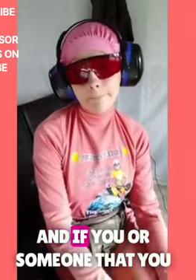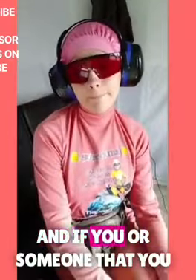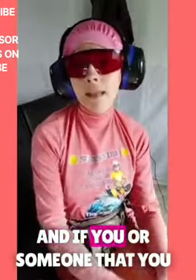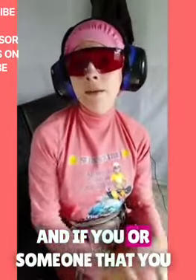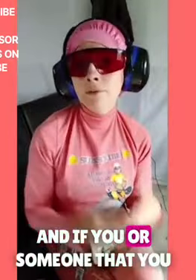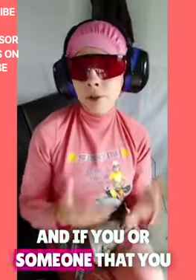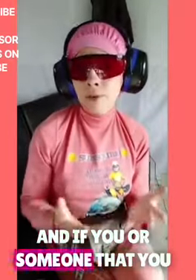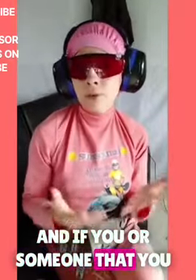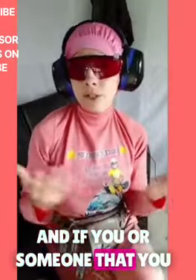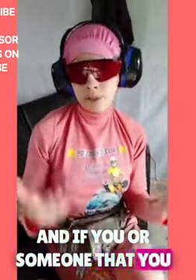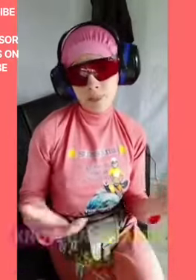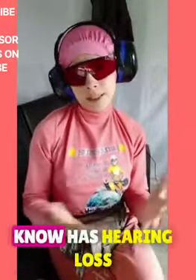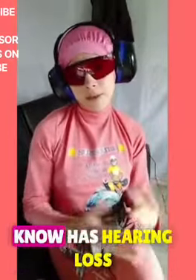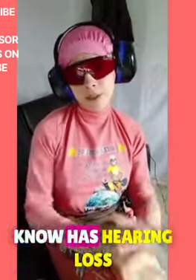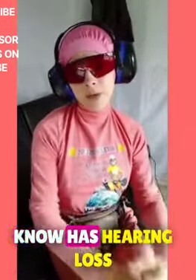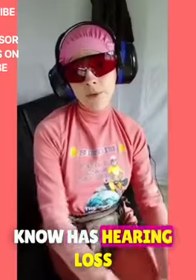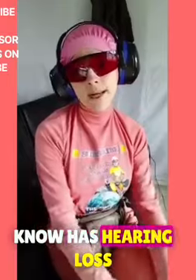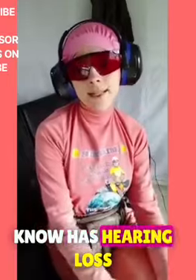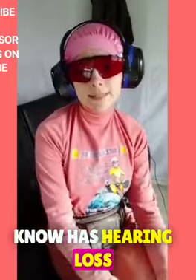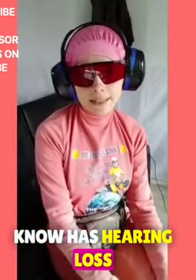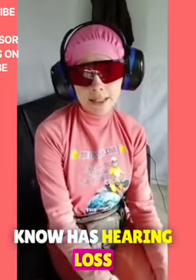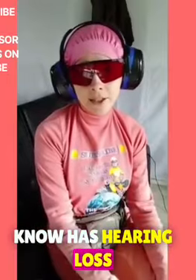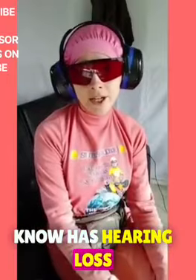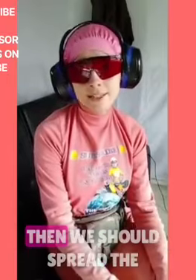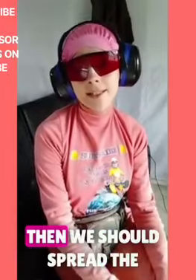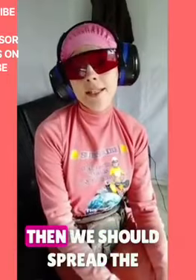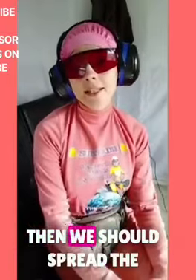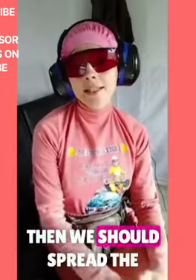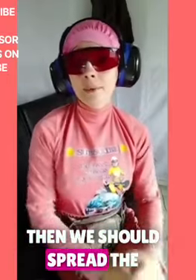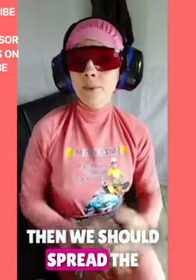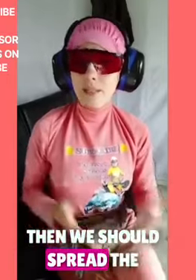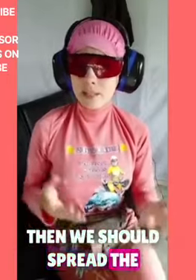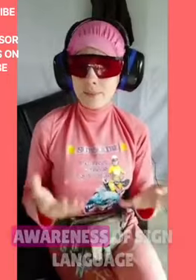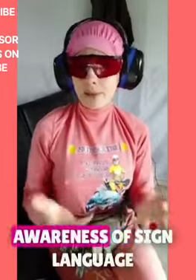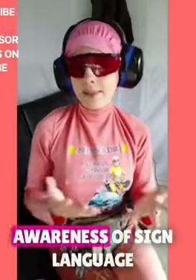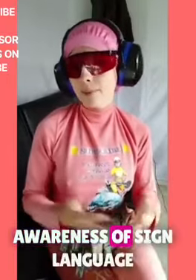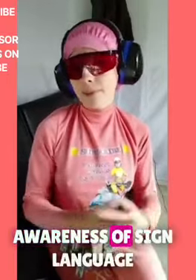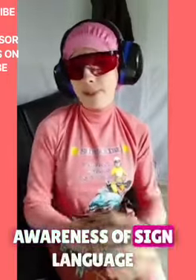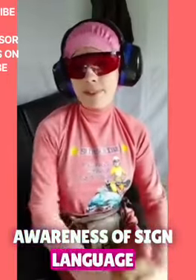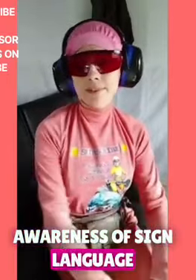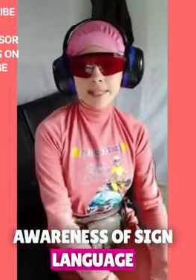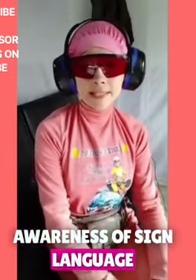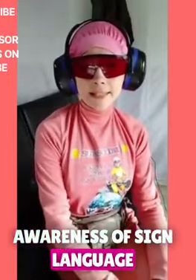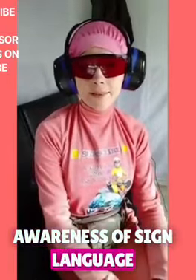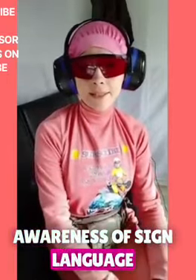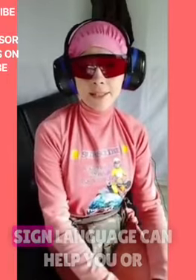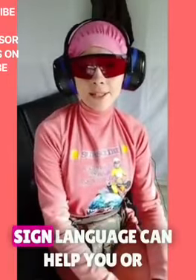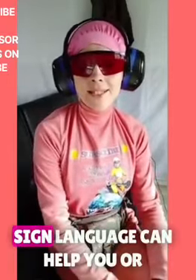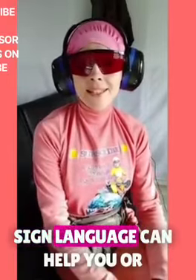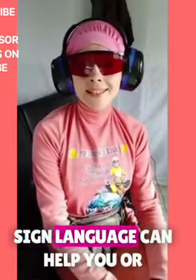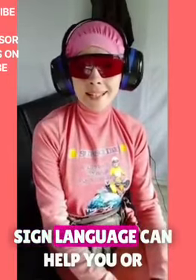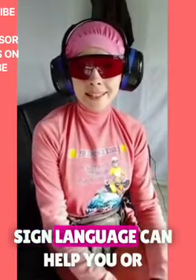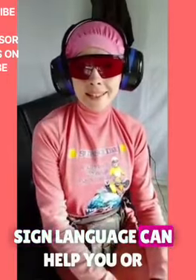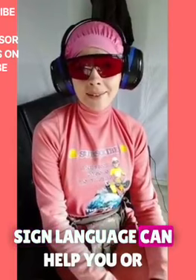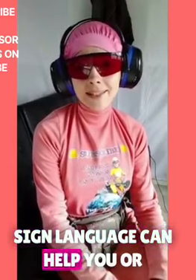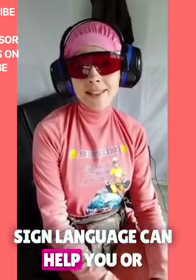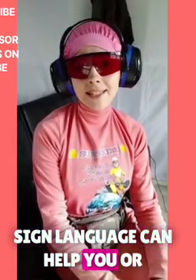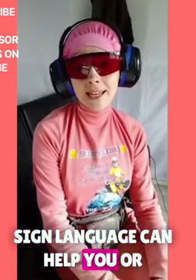you or someone that you know has hearing loss, then we should spread the awareness of sign language. Sign language can help you or